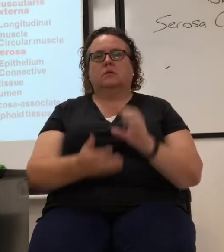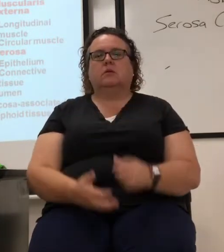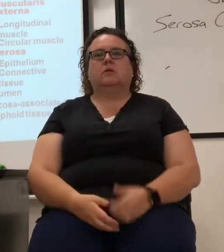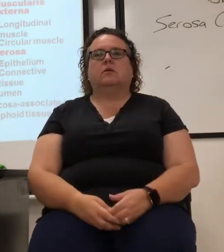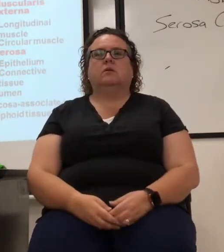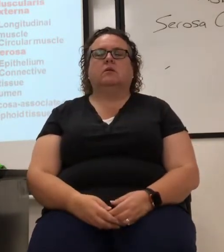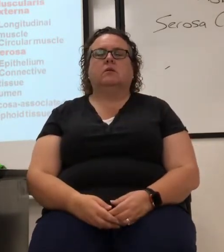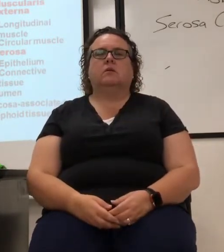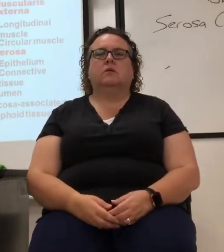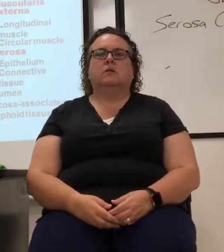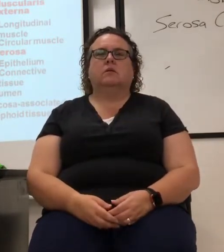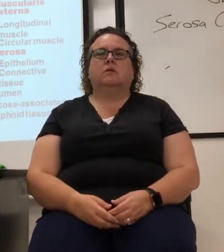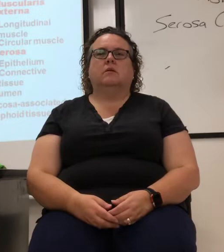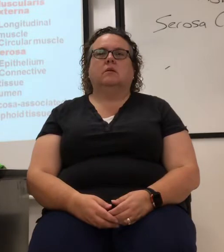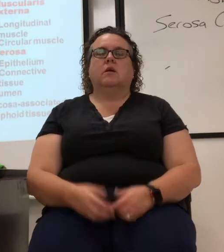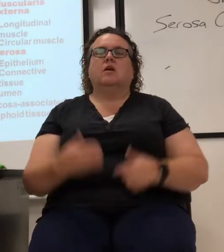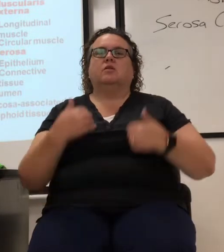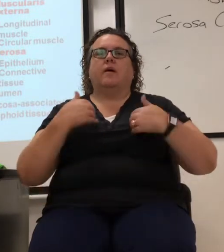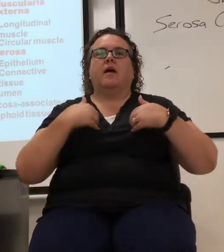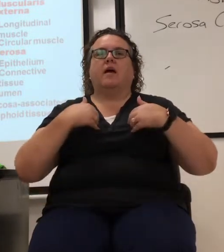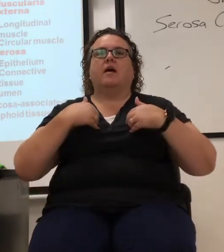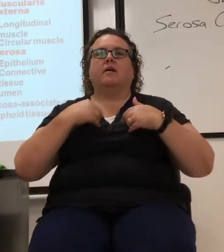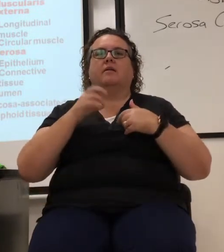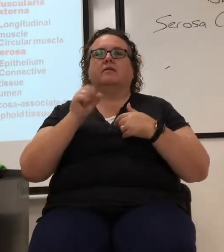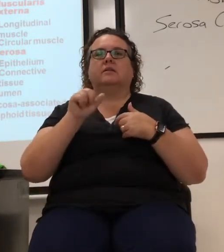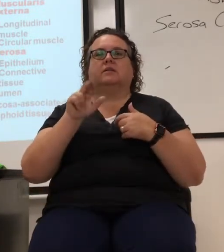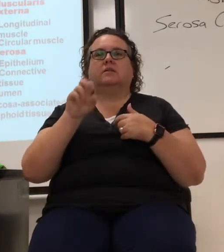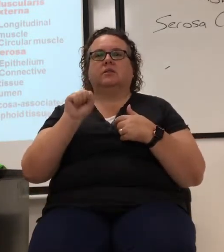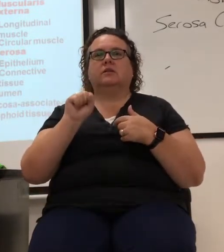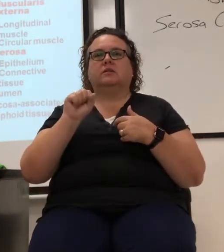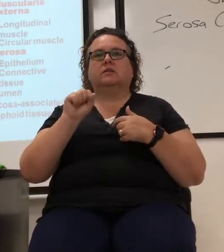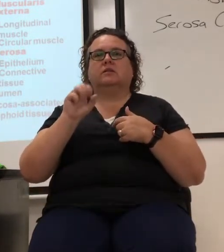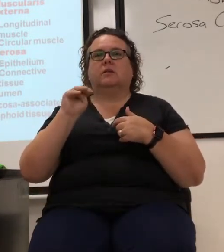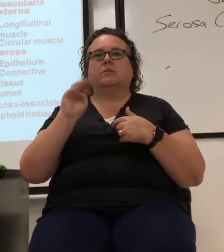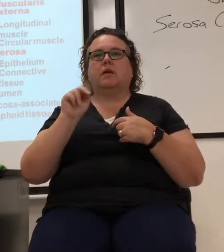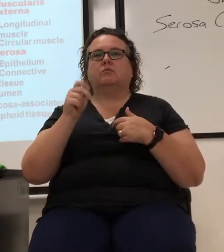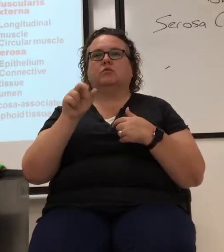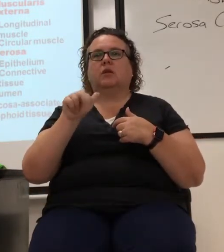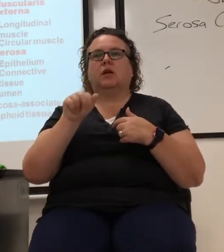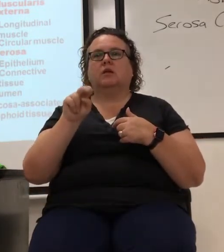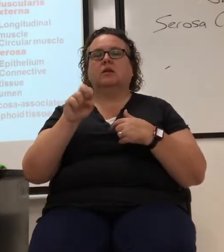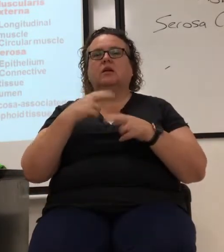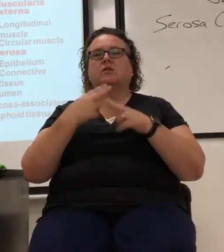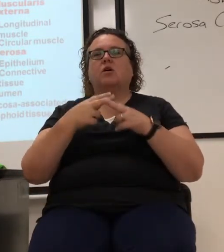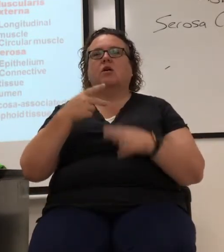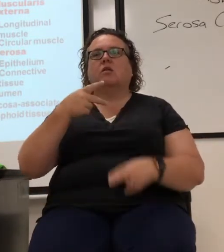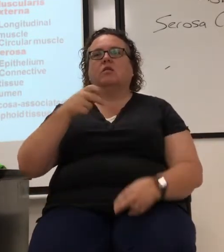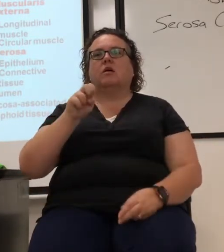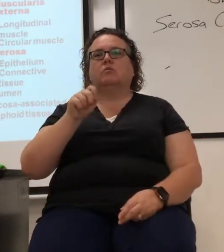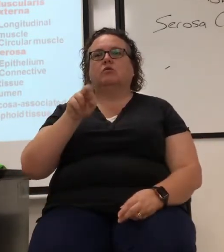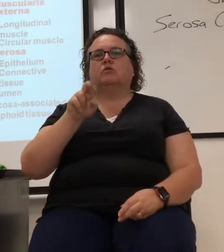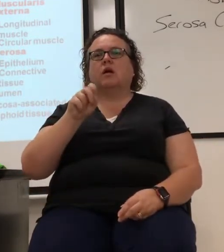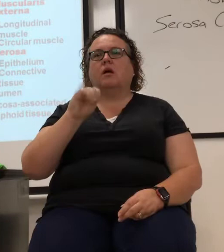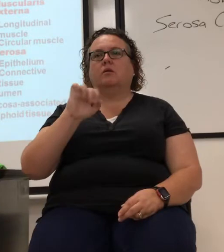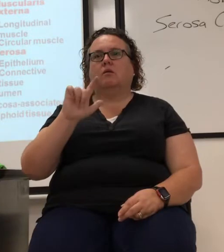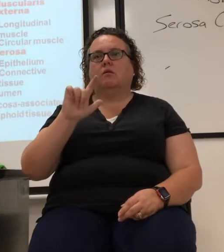And you have a serous membrane lining the peritoneum. It's called the parietal-peritoneum.